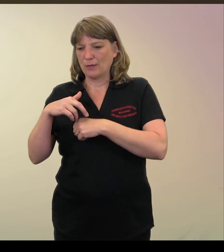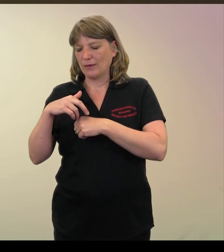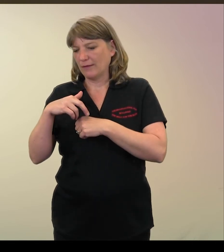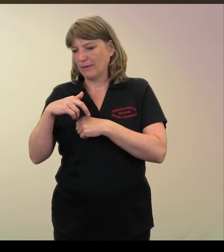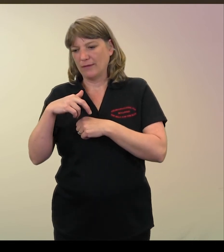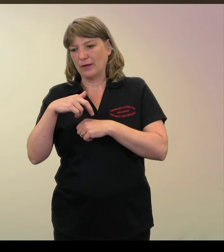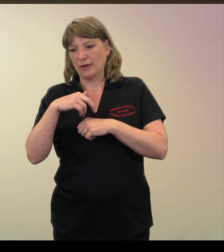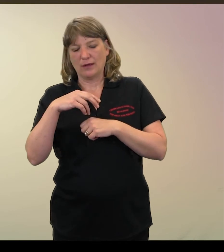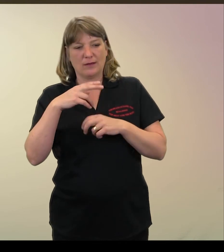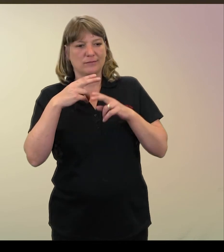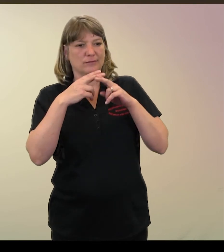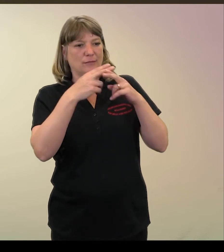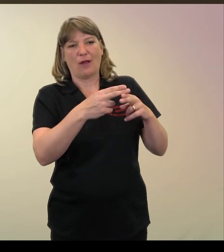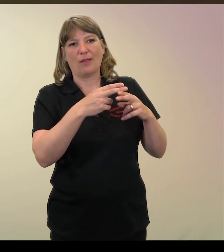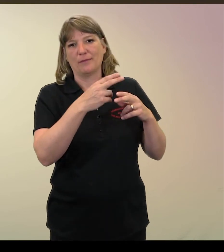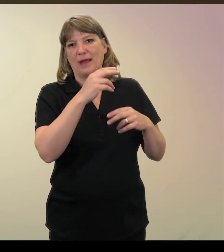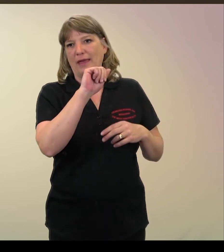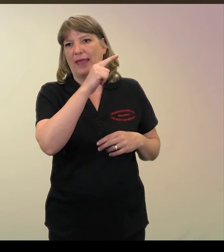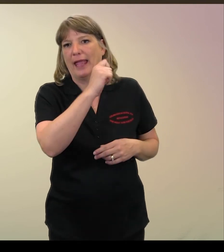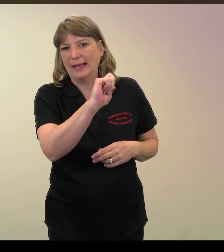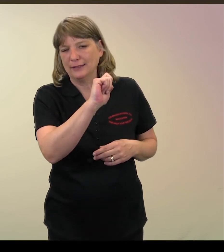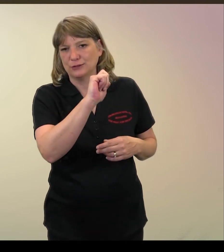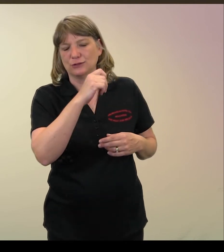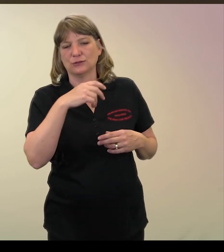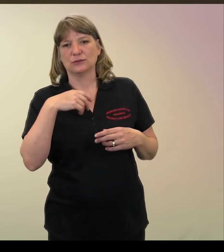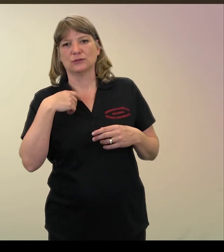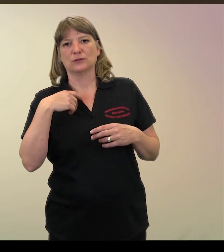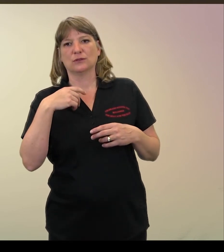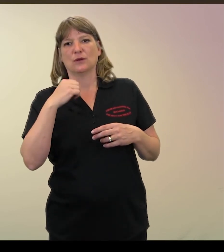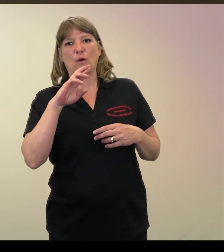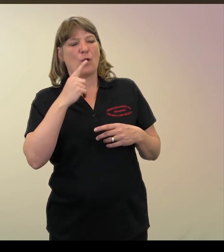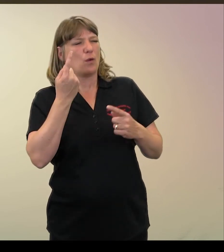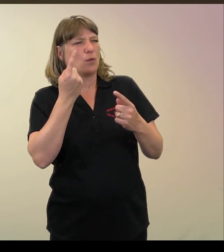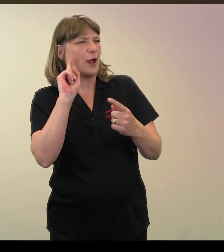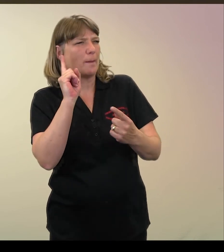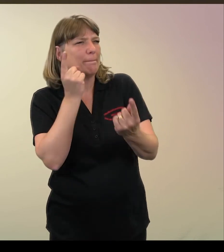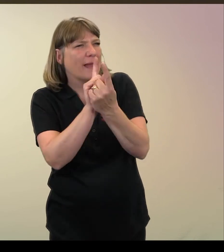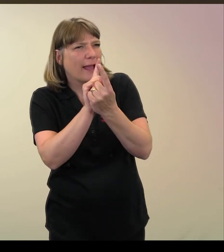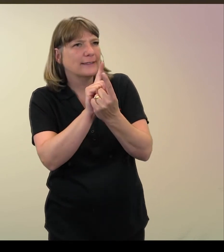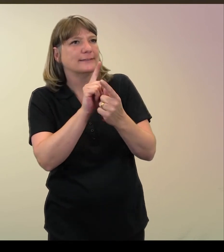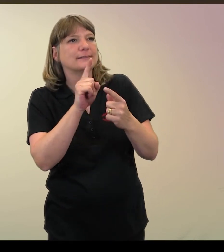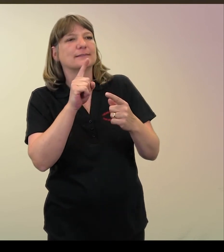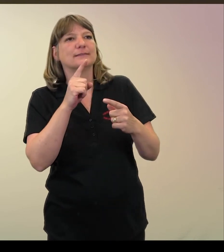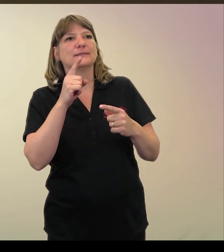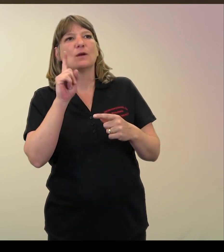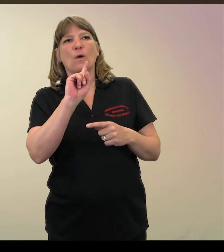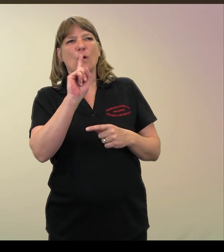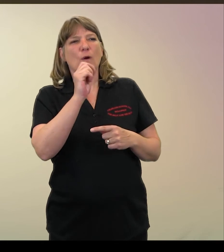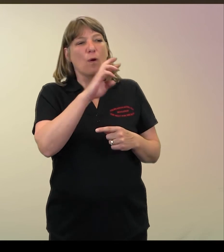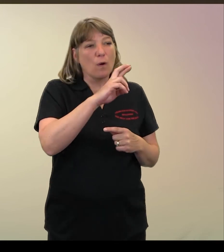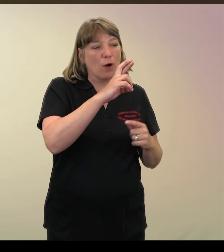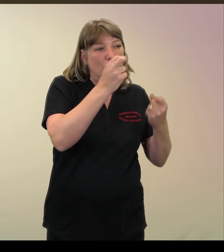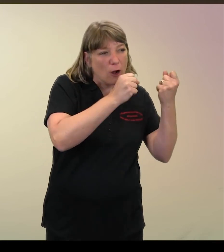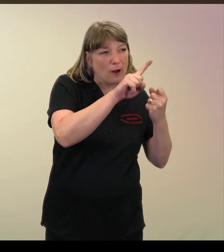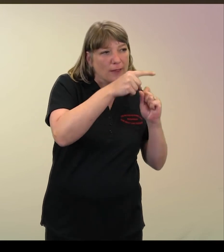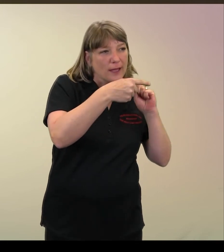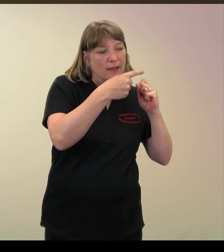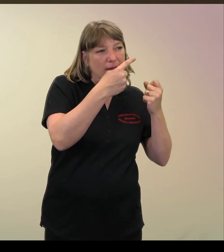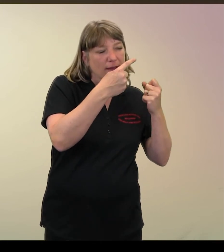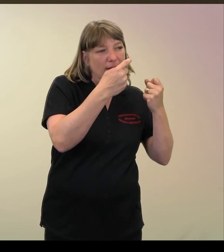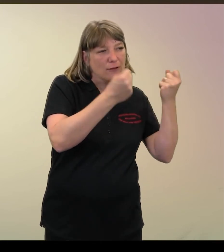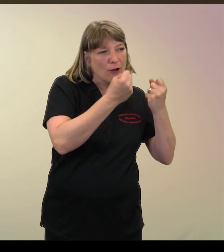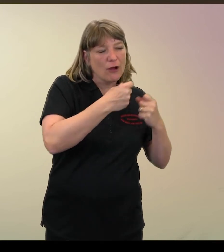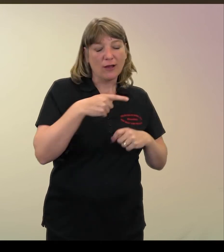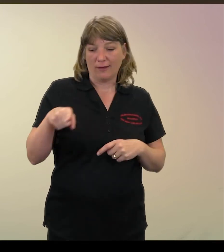refer to somebody by their age, or by where they met them, or by the car that they drive. So